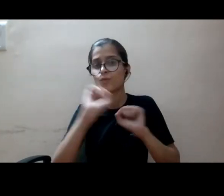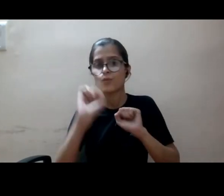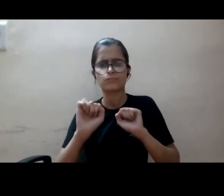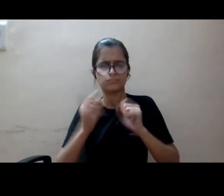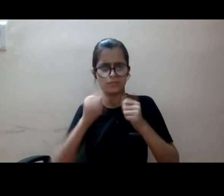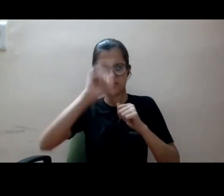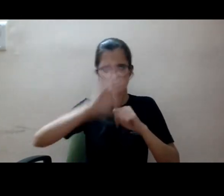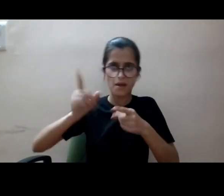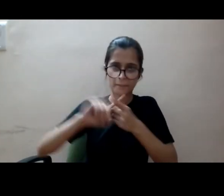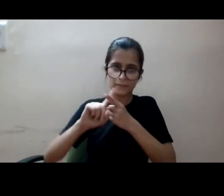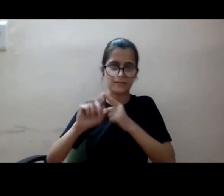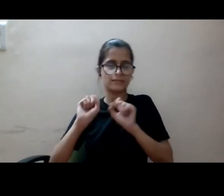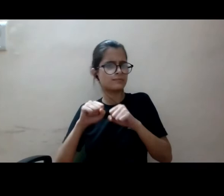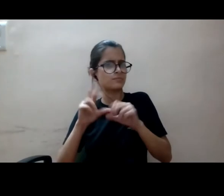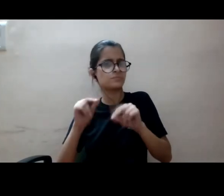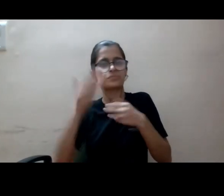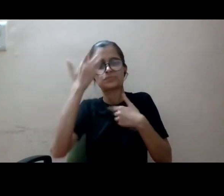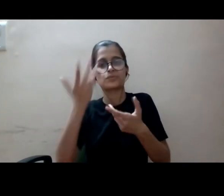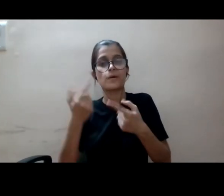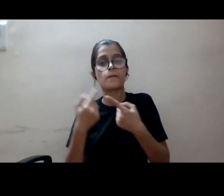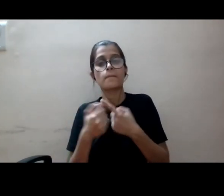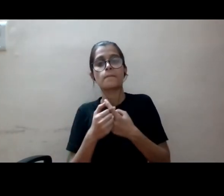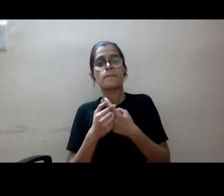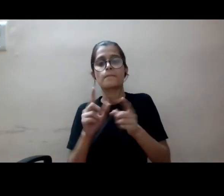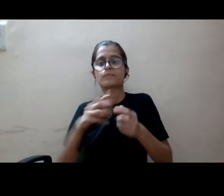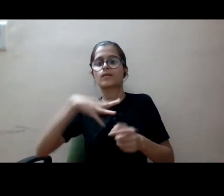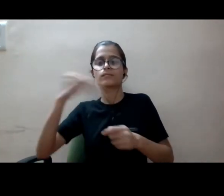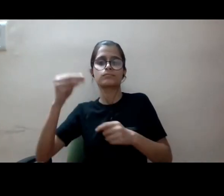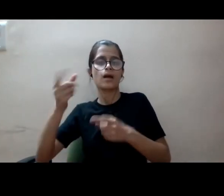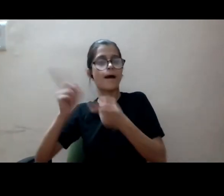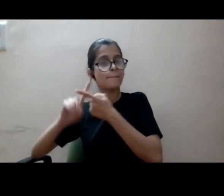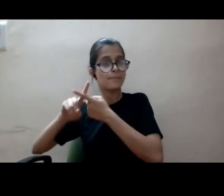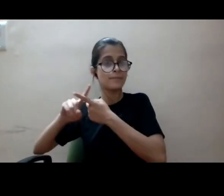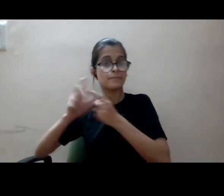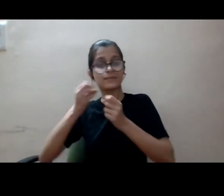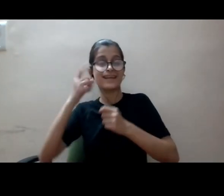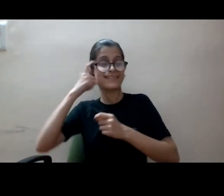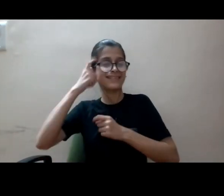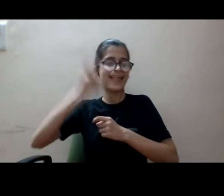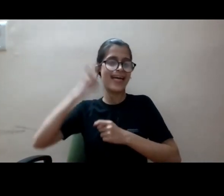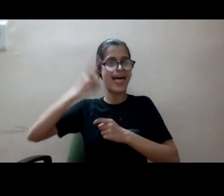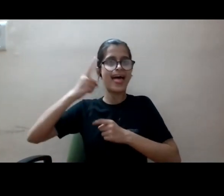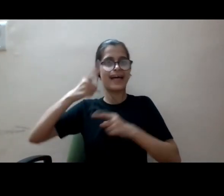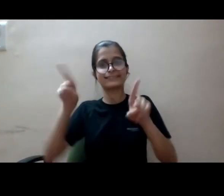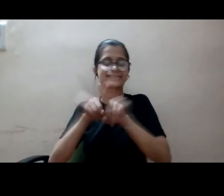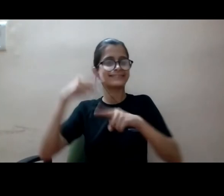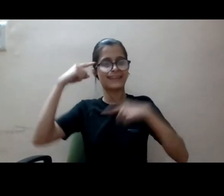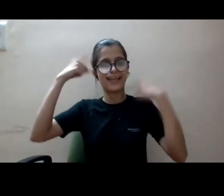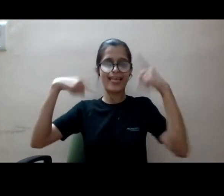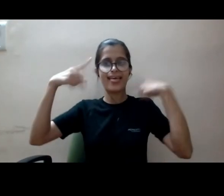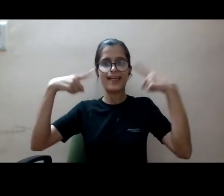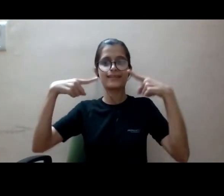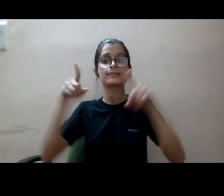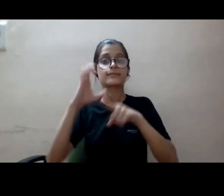India, but it's used all the time in the United States. It drives me crazy, you know. It's